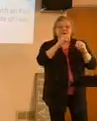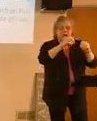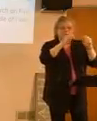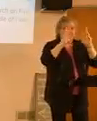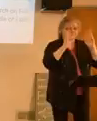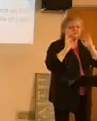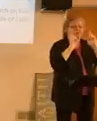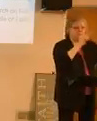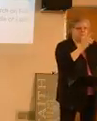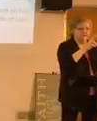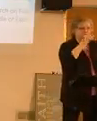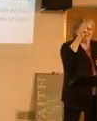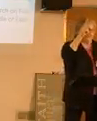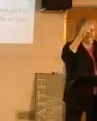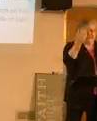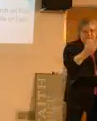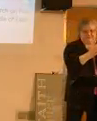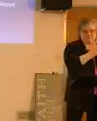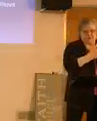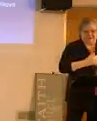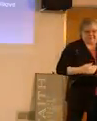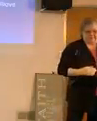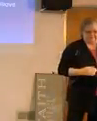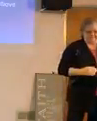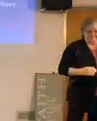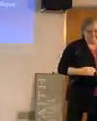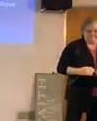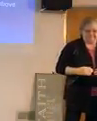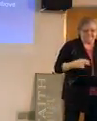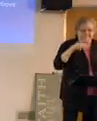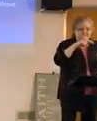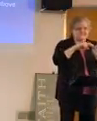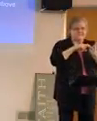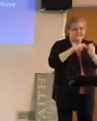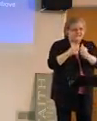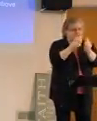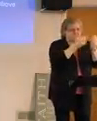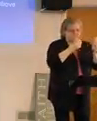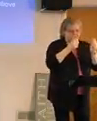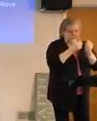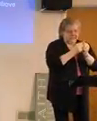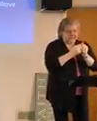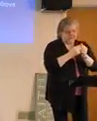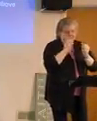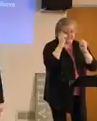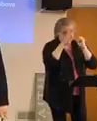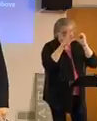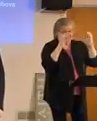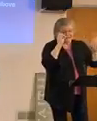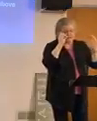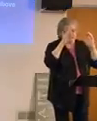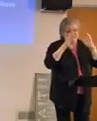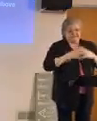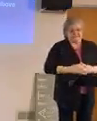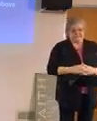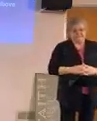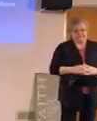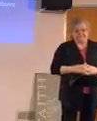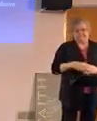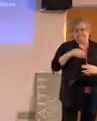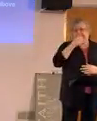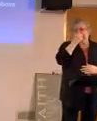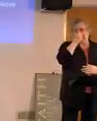to respond to Him. I invite you to stand together with us as we sing Send Together. The words will be on the